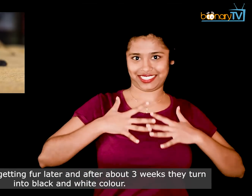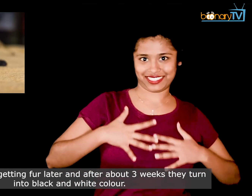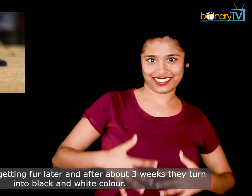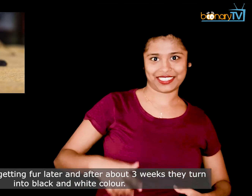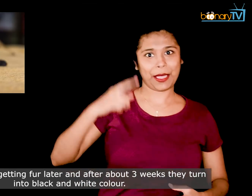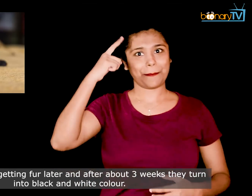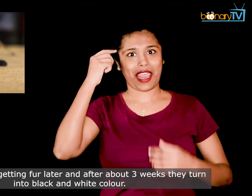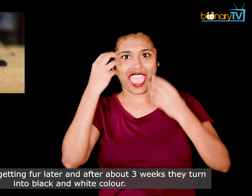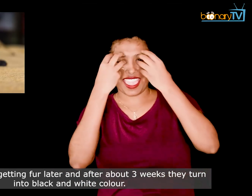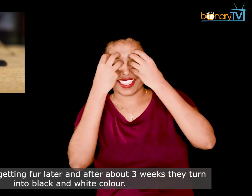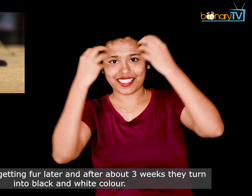black and white color.